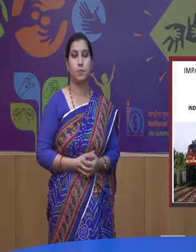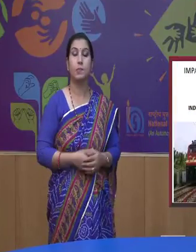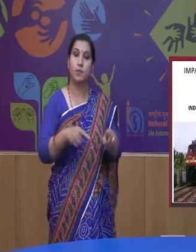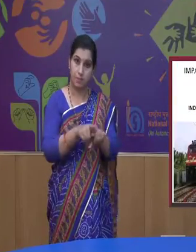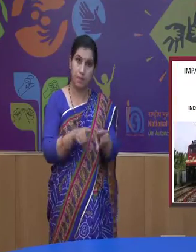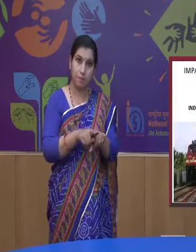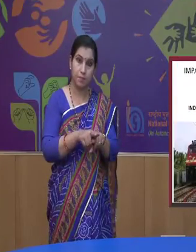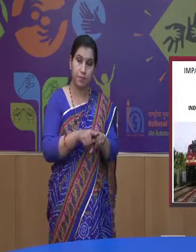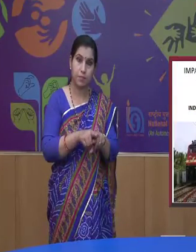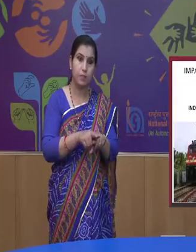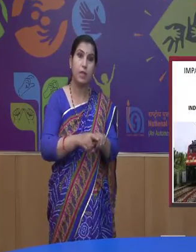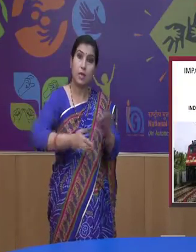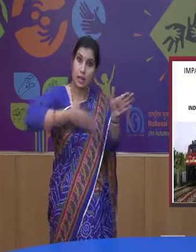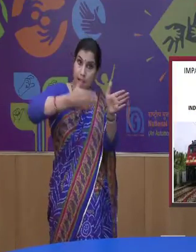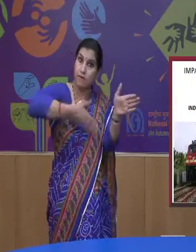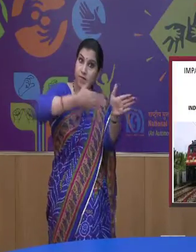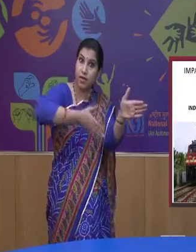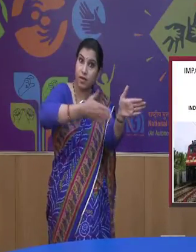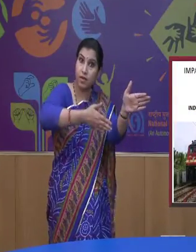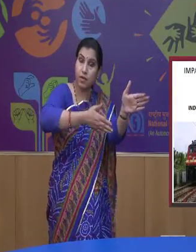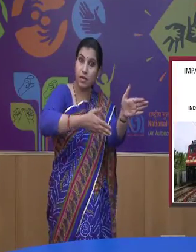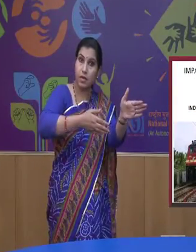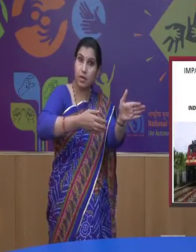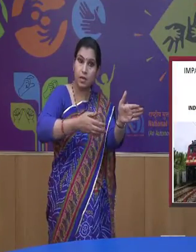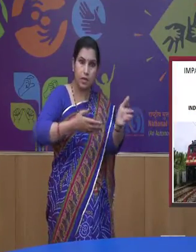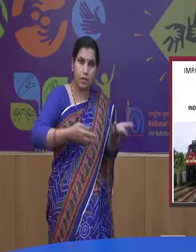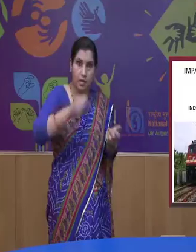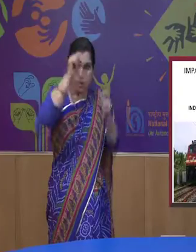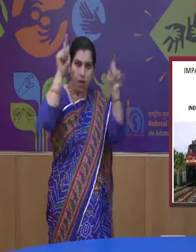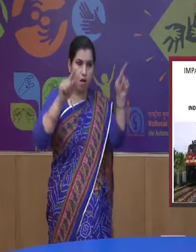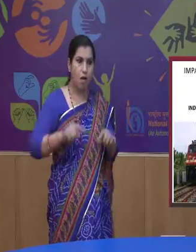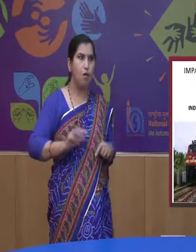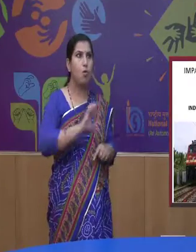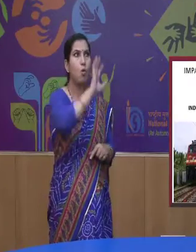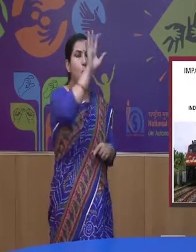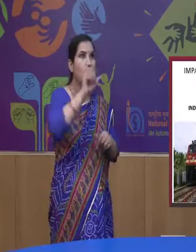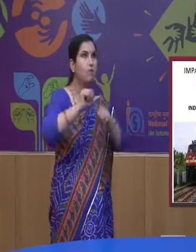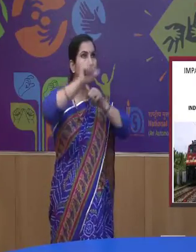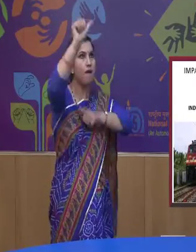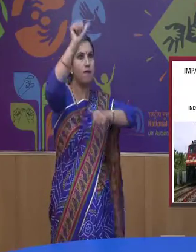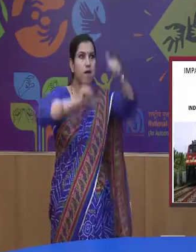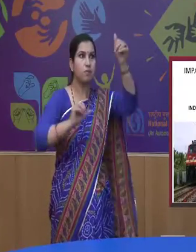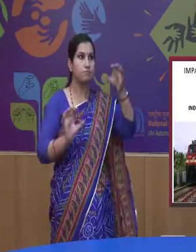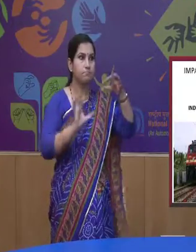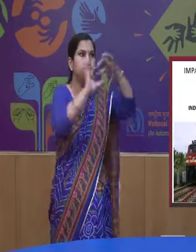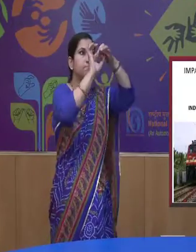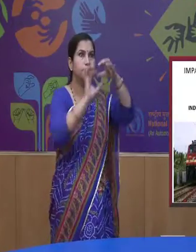And also the railways that connects the entire country together was also